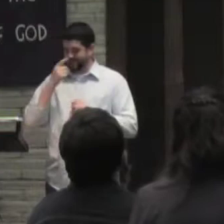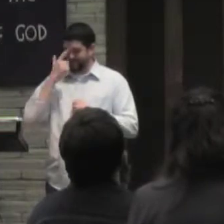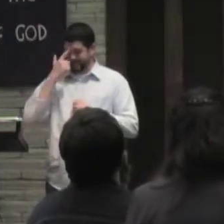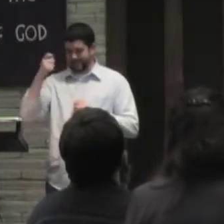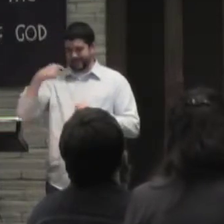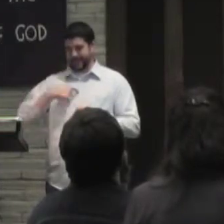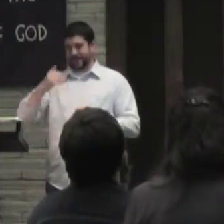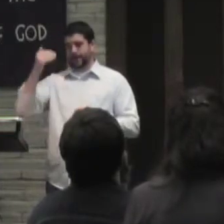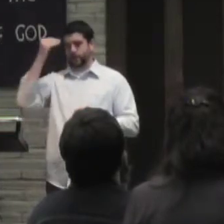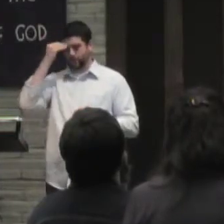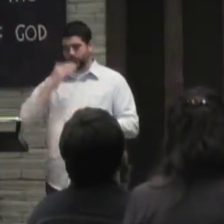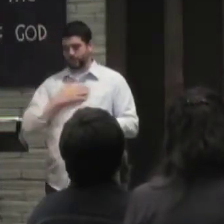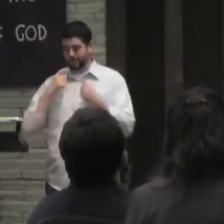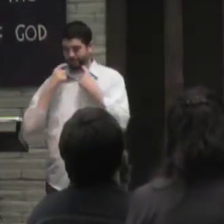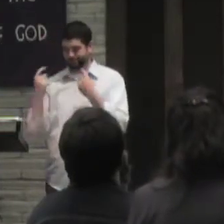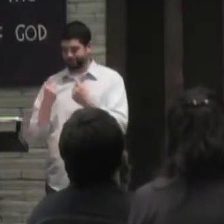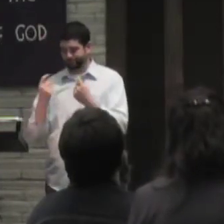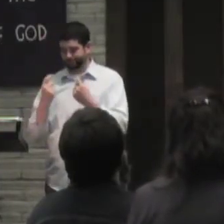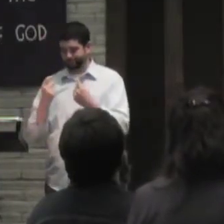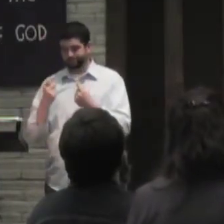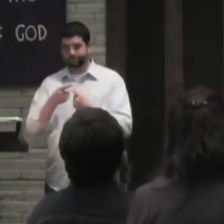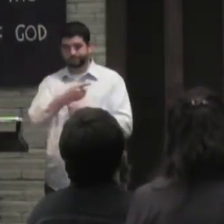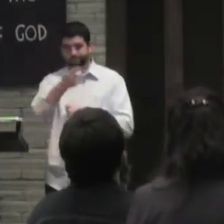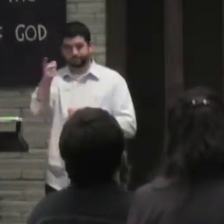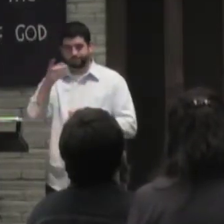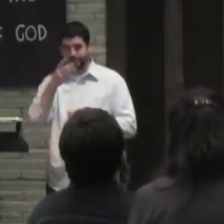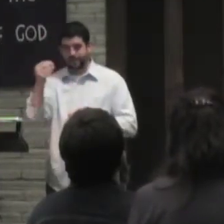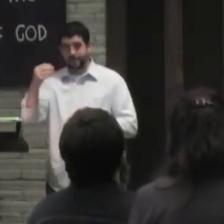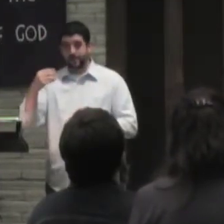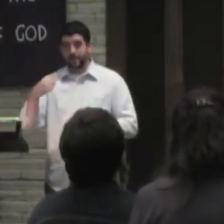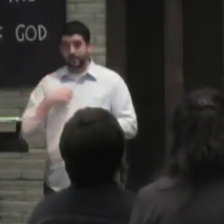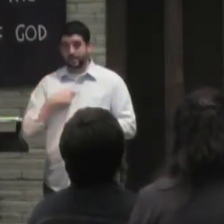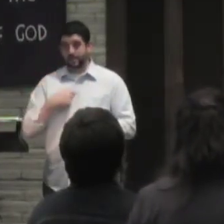For I know my transgressions.